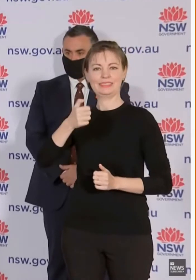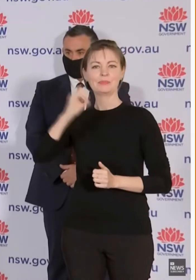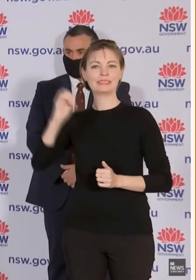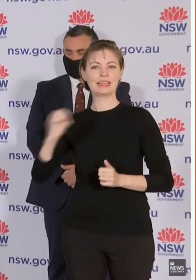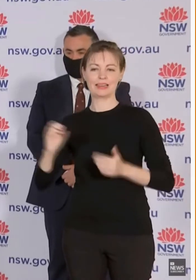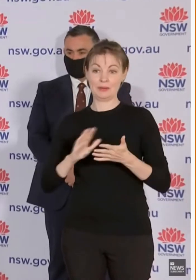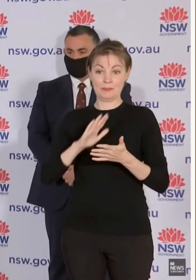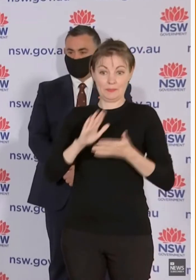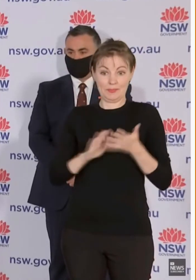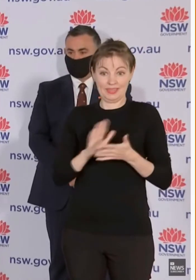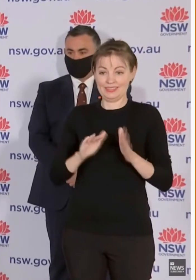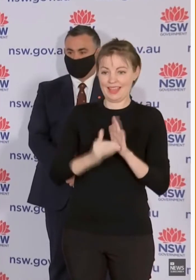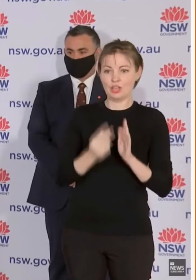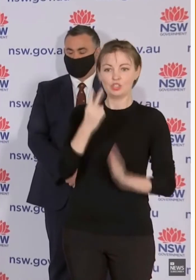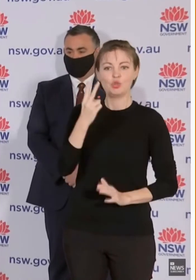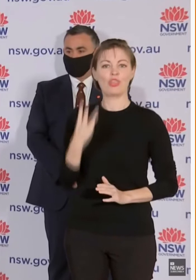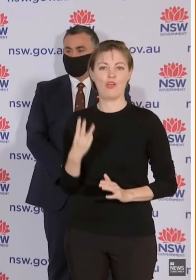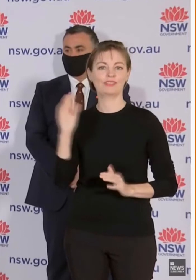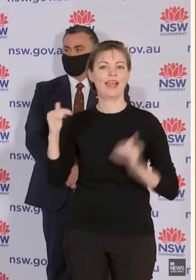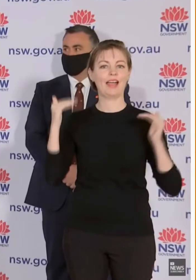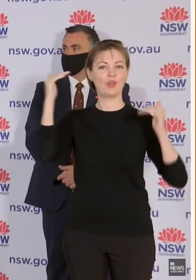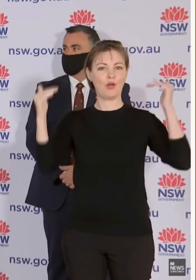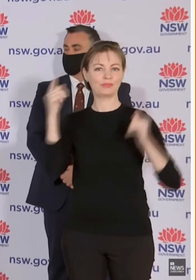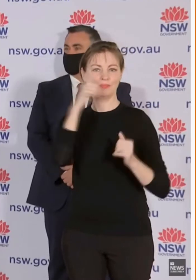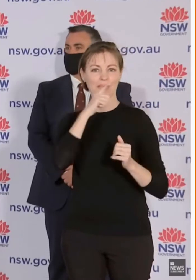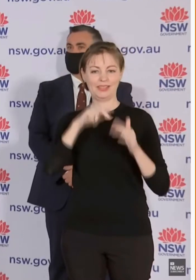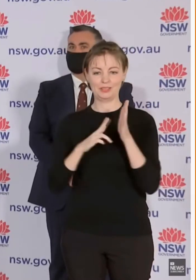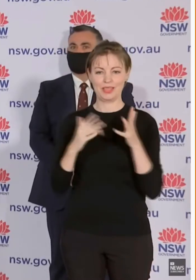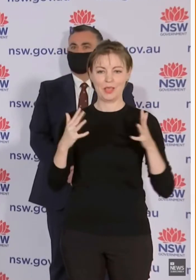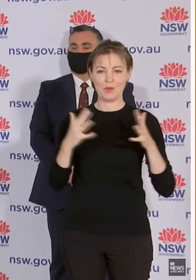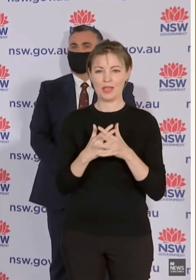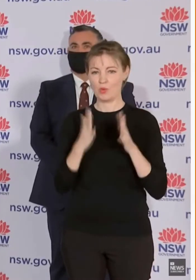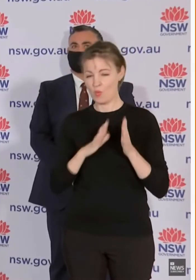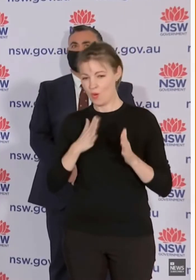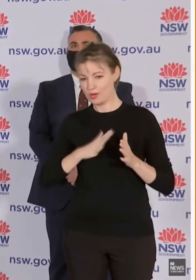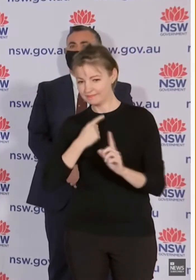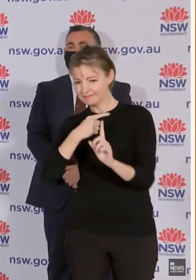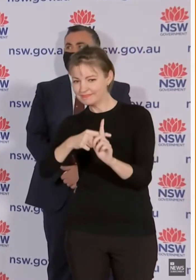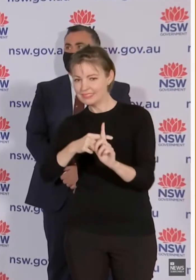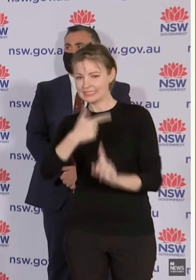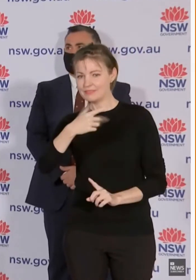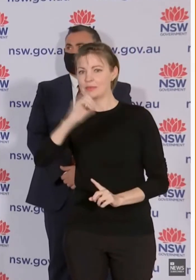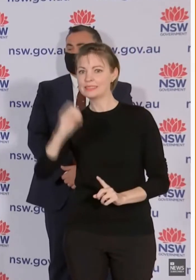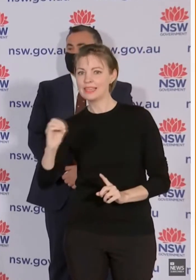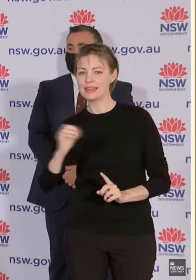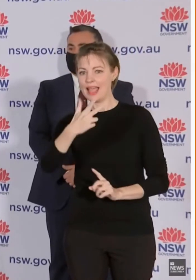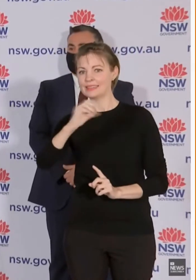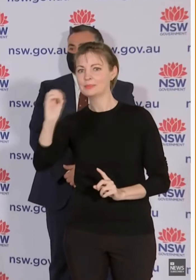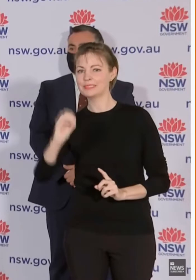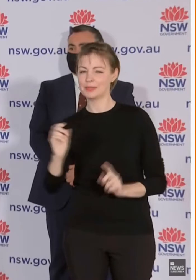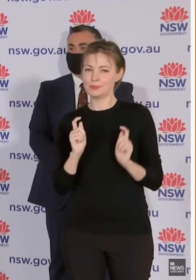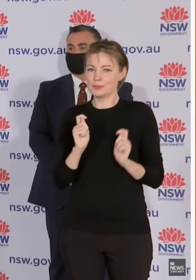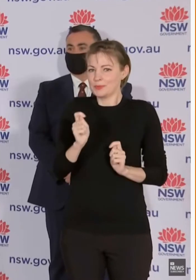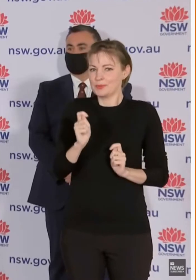is now vaccinated, and obviously we want to get to that magic 70% and 80% as quickly as possible. So can I